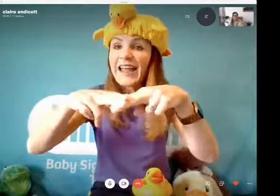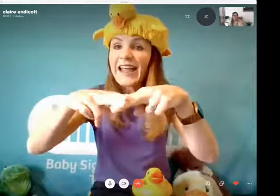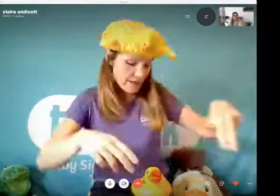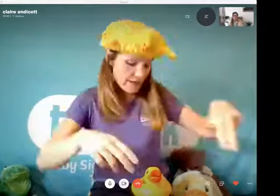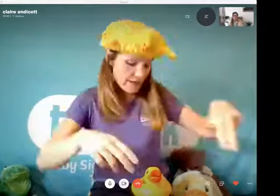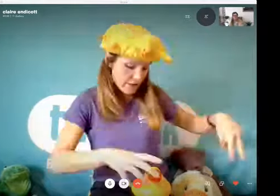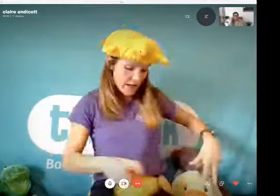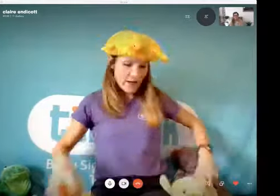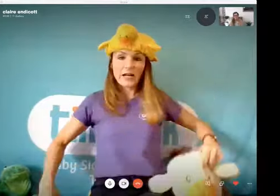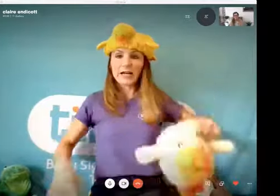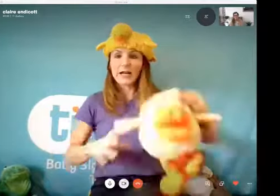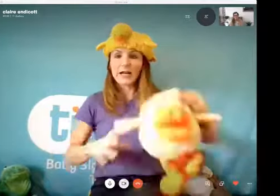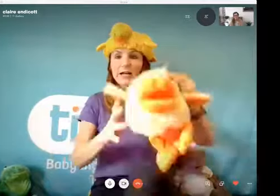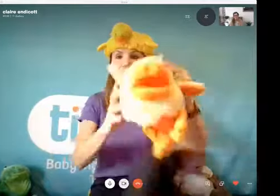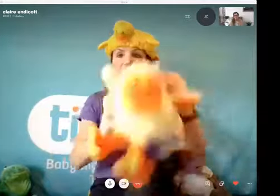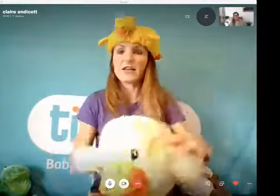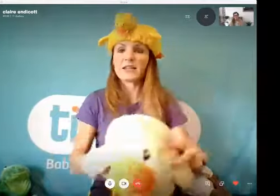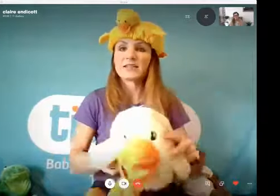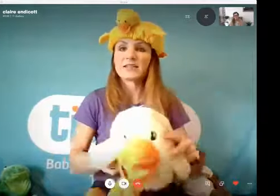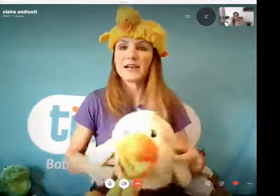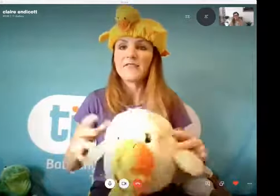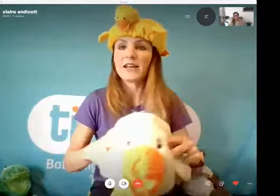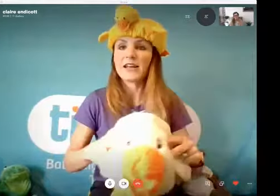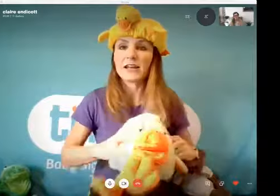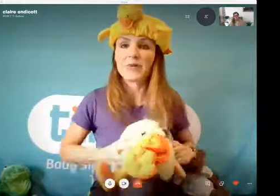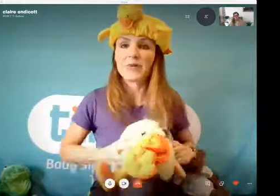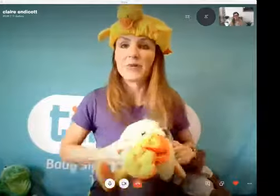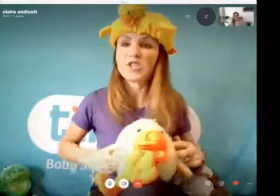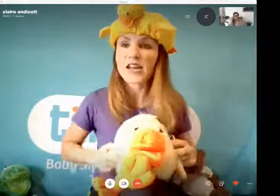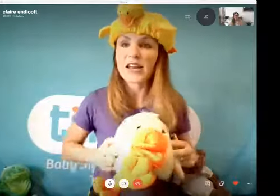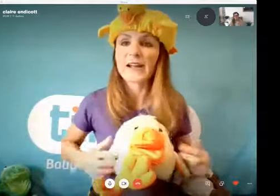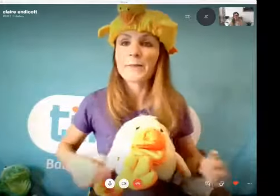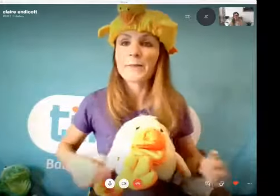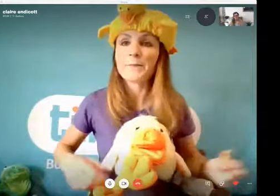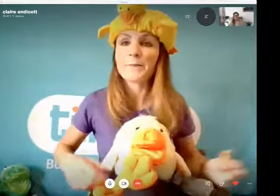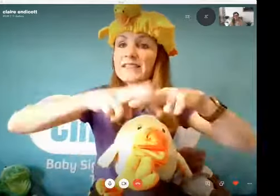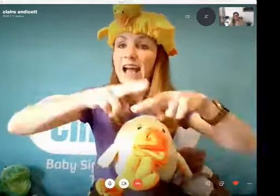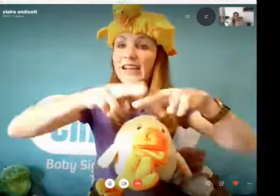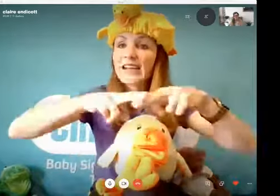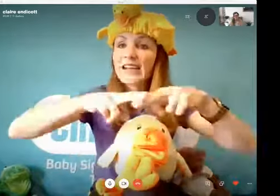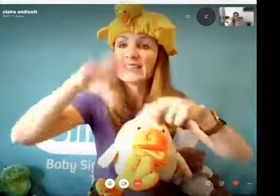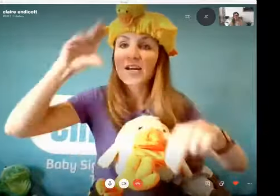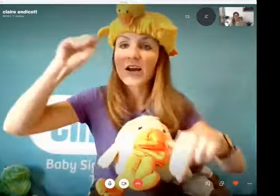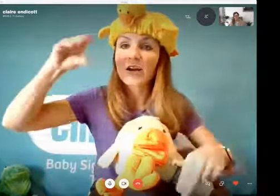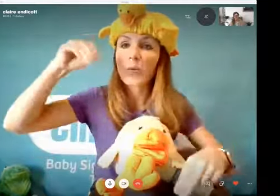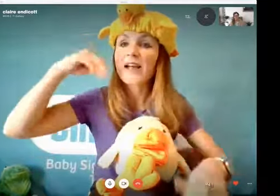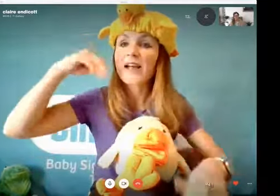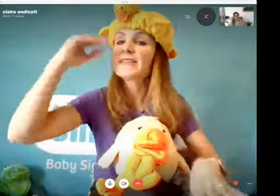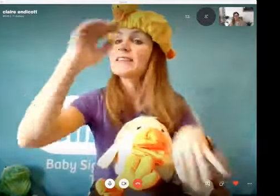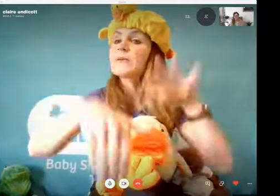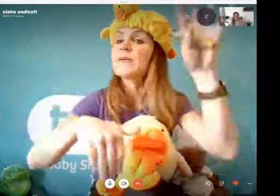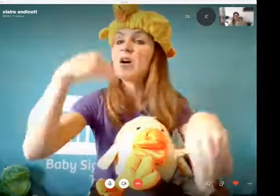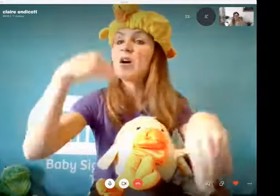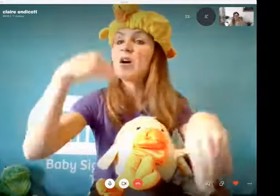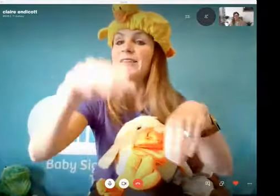Come on, Daddy. Here he is. Are you ready? Practice your Daddy. Daddy duck went swimming one